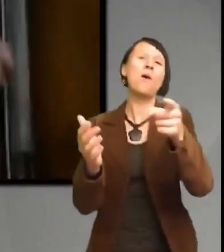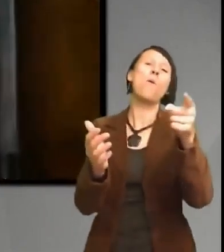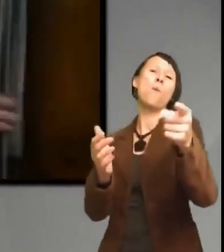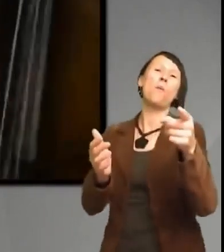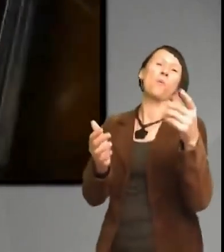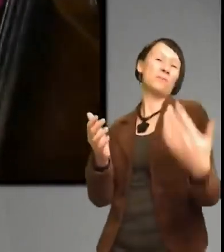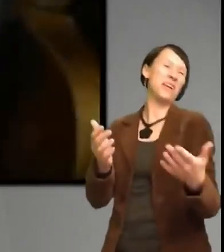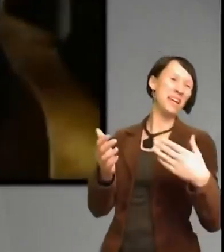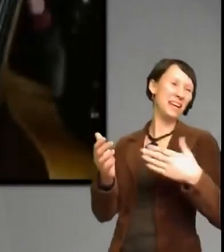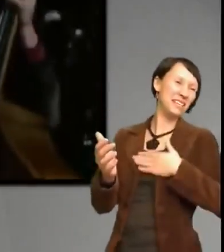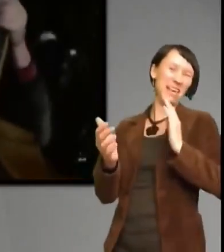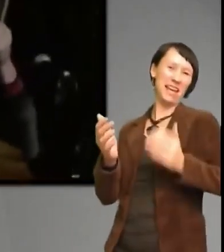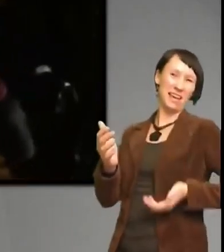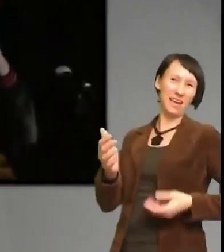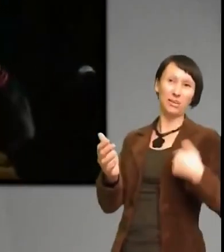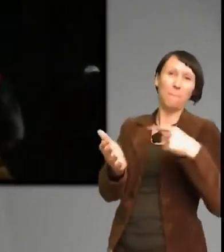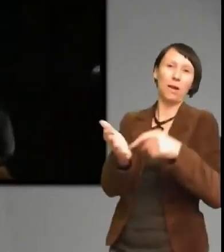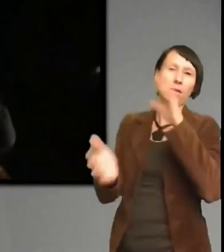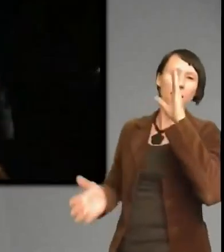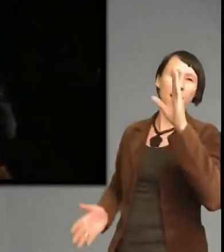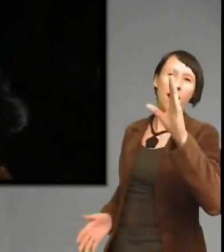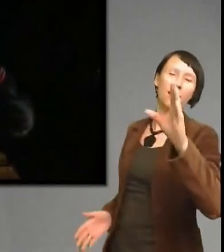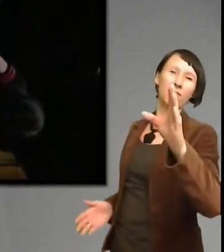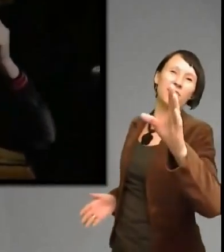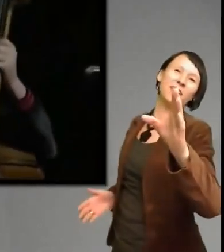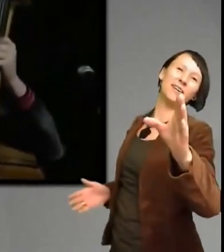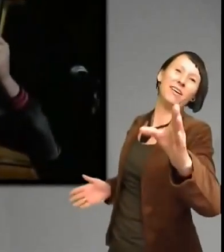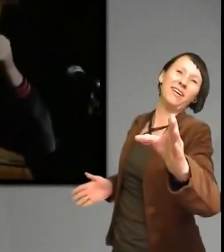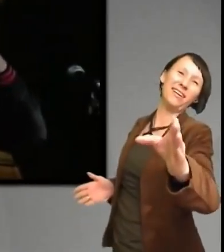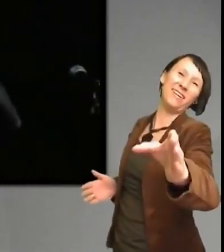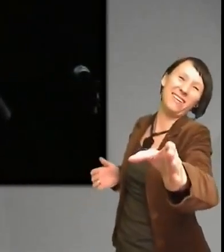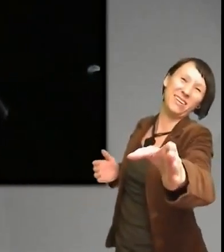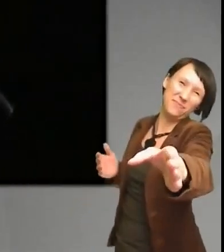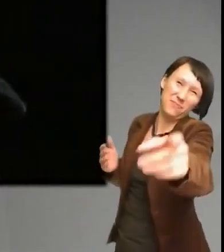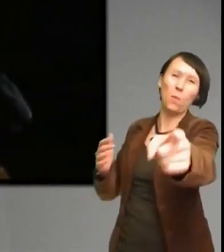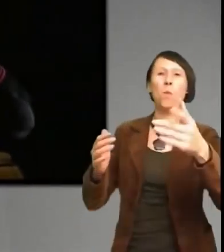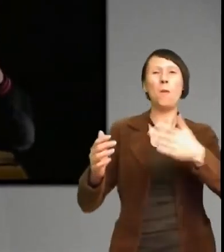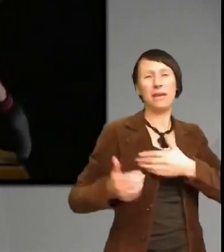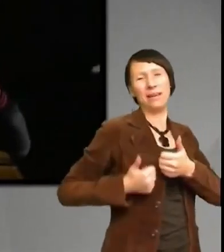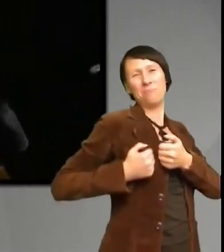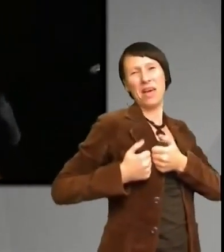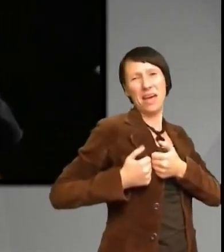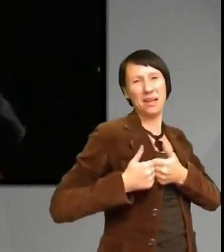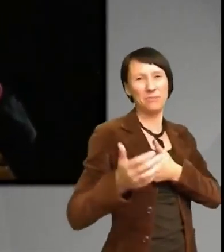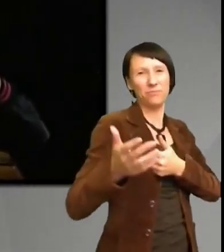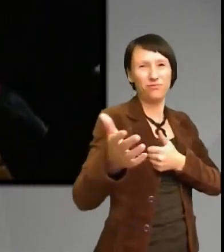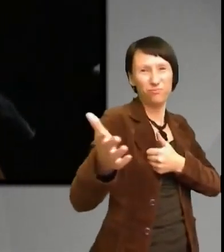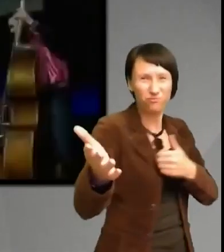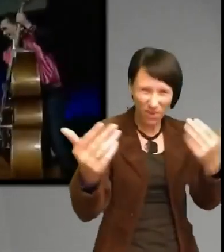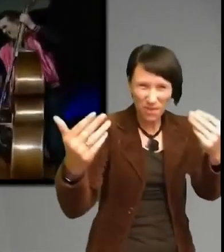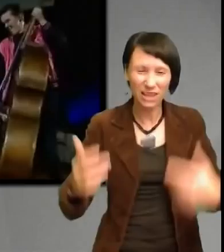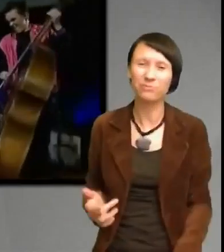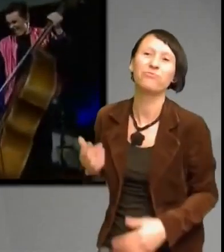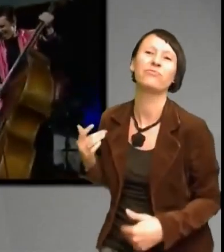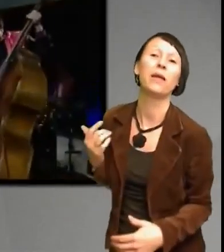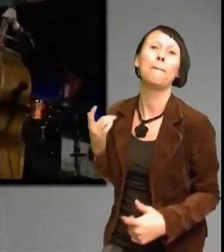Bebop-a-lula, I don't mean a baby. Bebop-a-lula, she's my baby love. Yeah, rock it, JT.